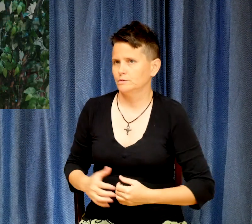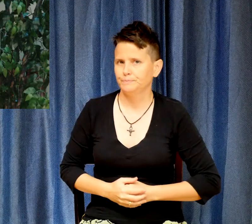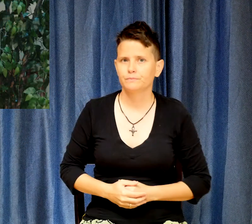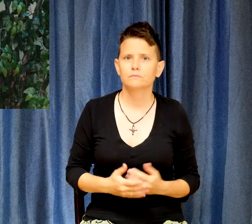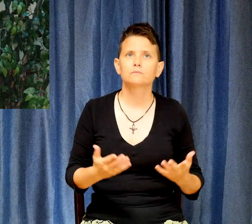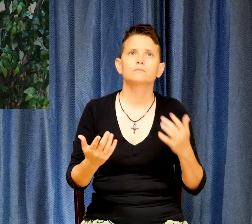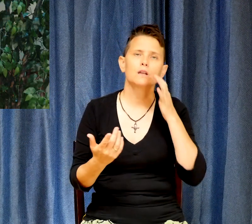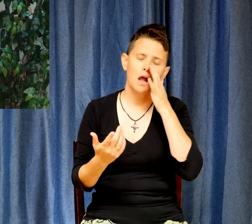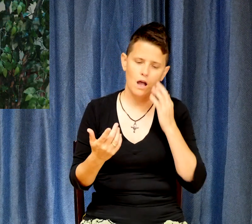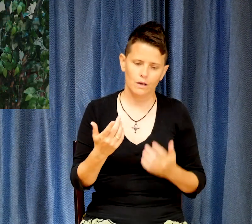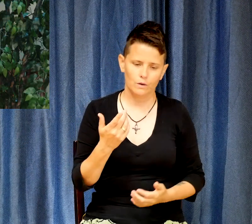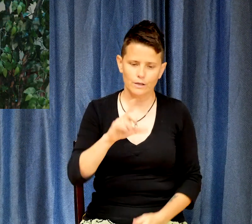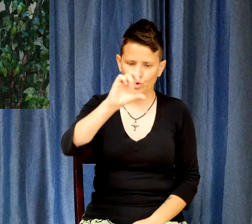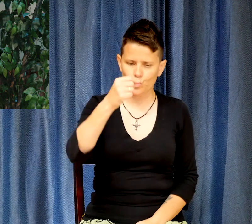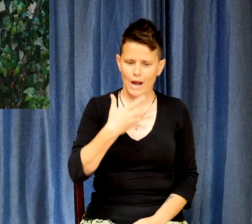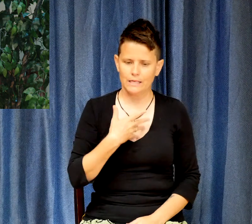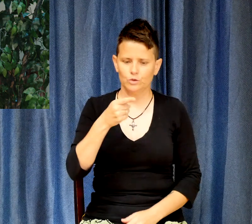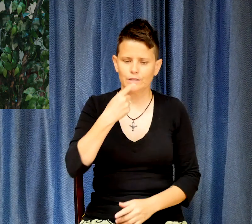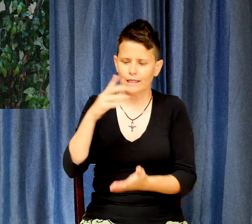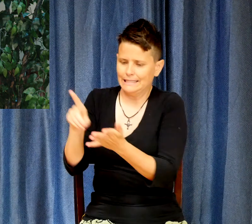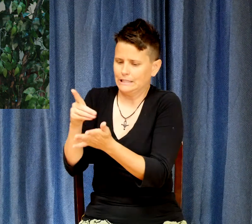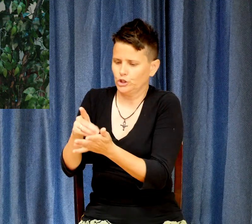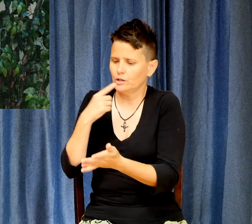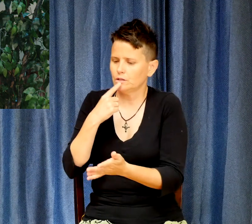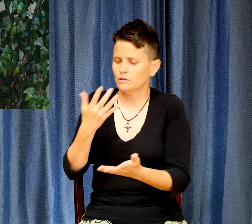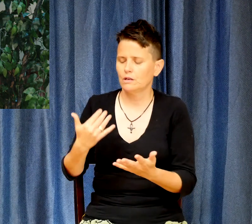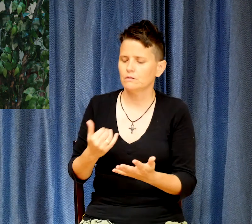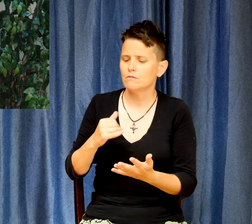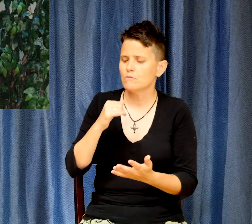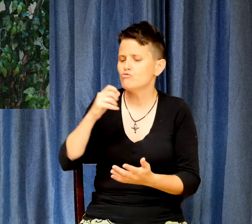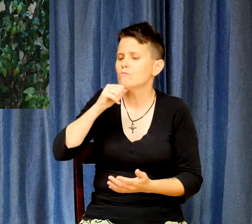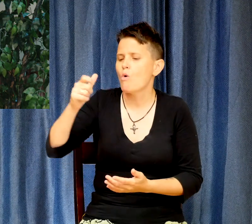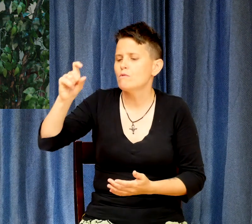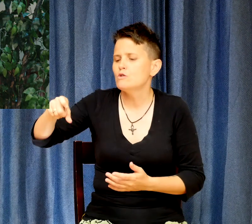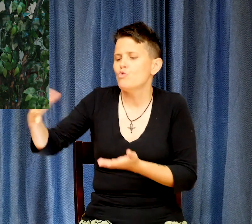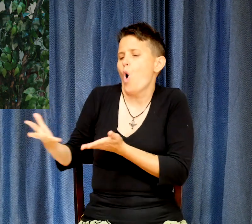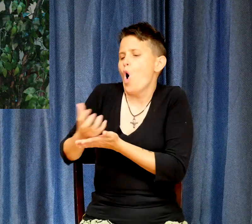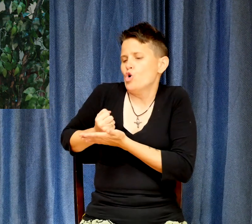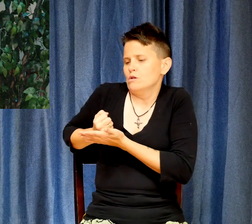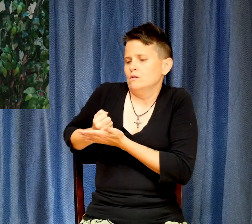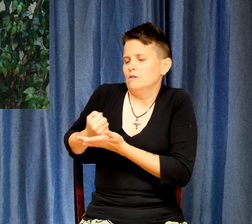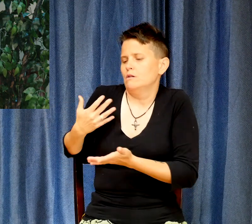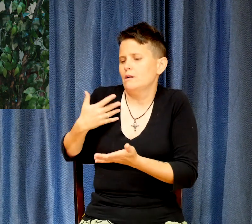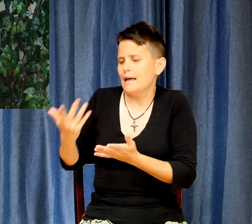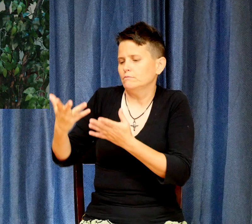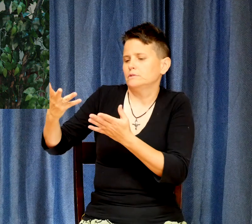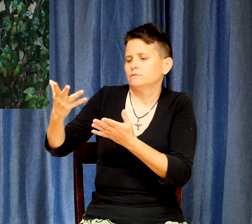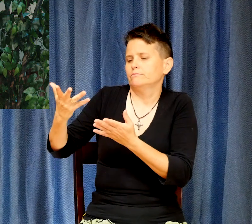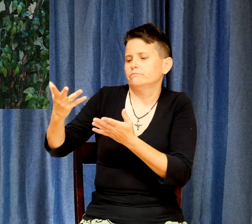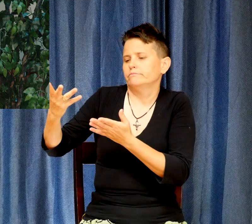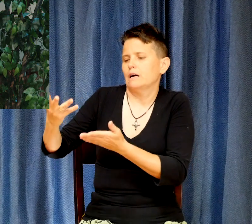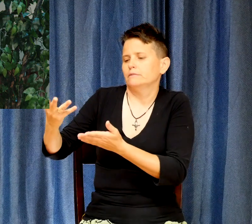it, Merriam-Webster, as unmerited divine assistance. What do you think, though, our role is, if